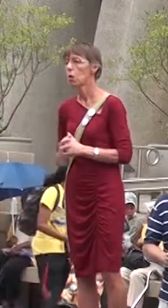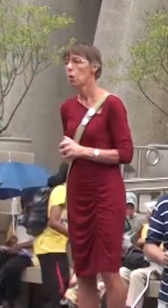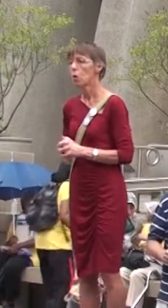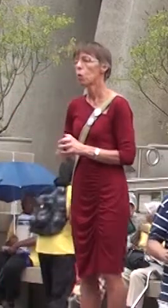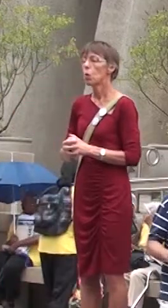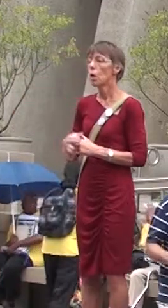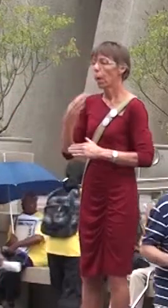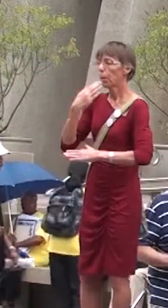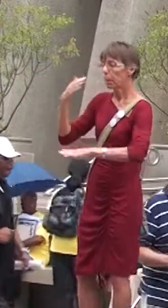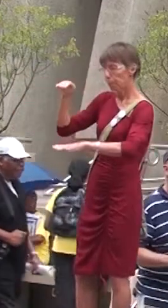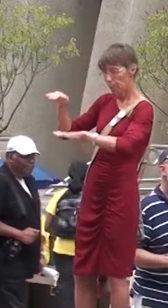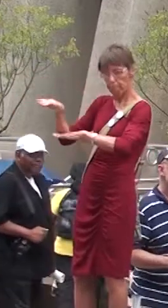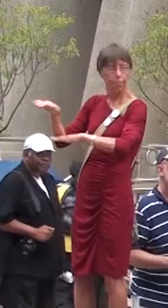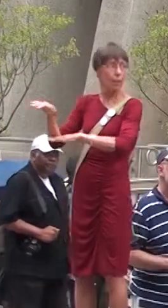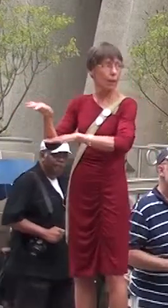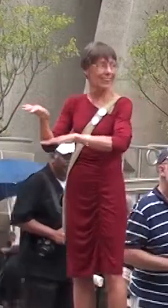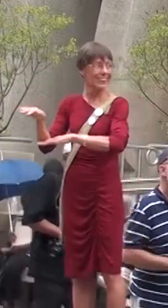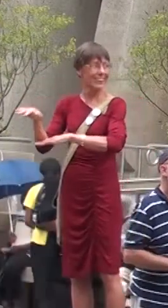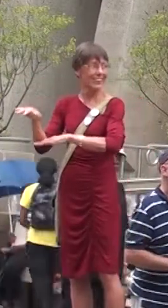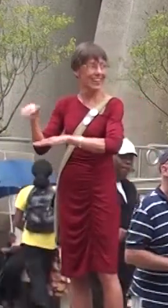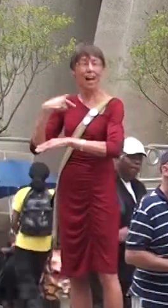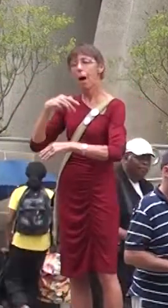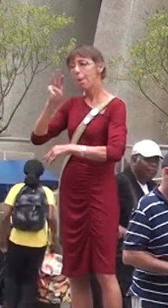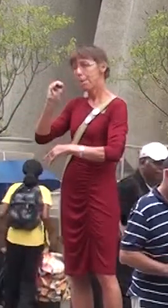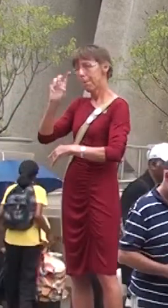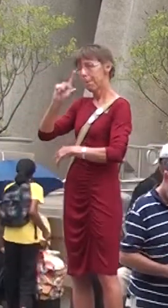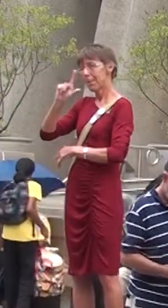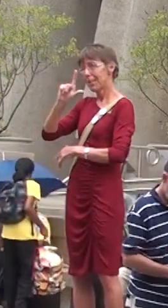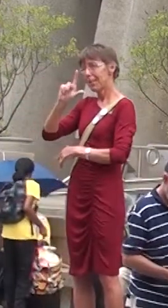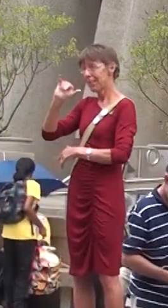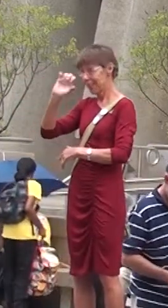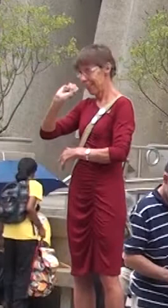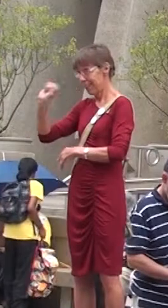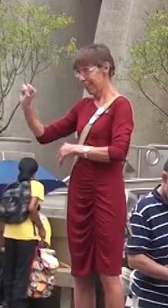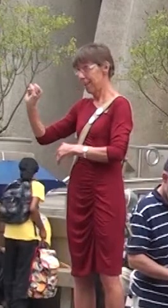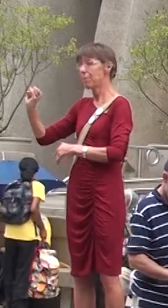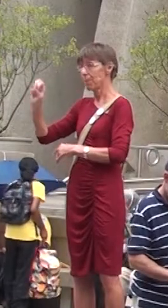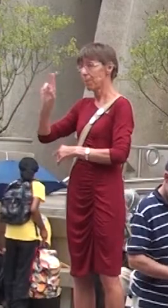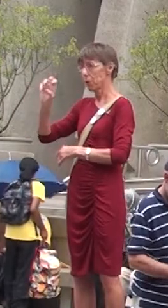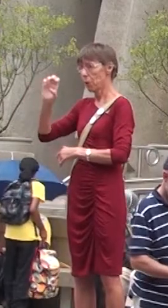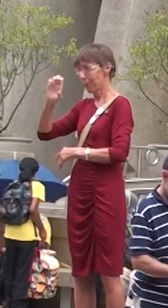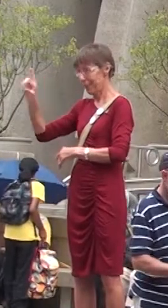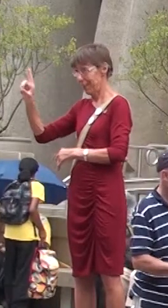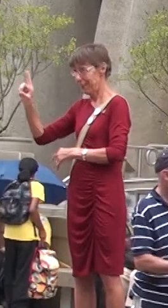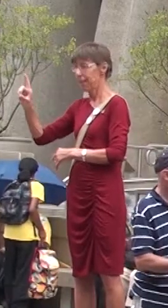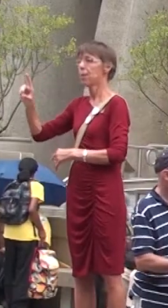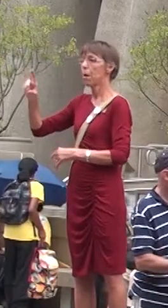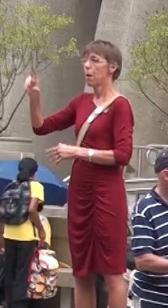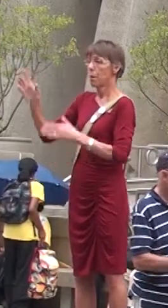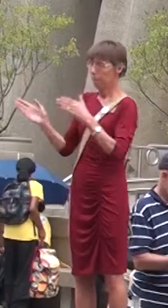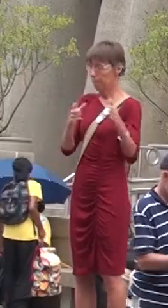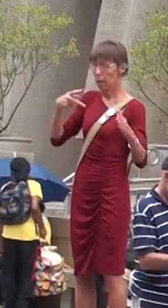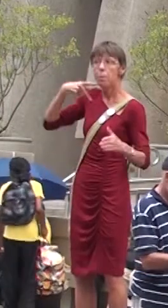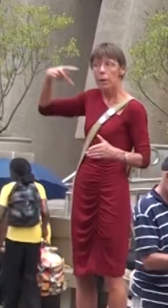Good afternoon. Good afternoon. I'm Melissa Reed with Planned Parenthood Health Systems Action